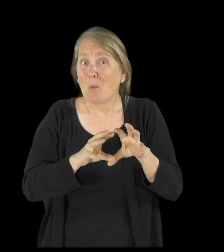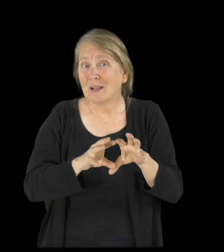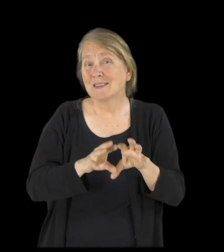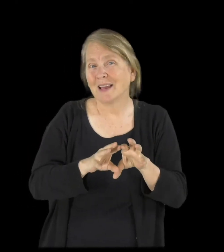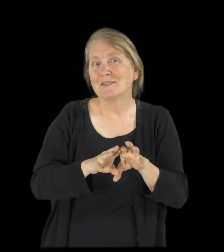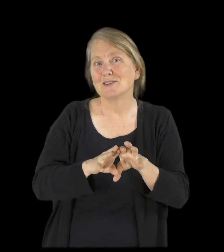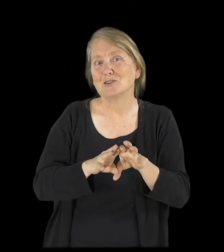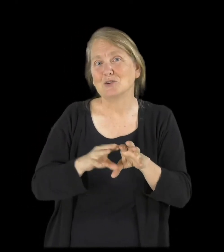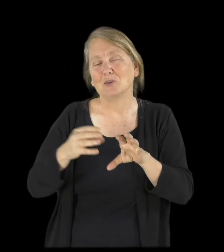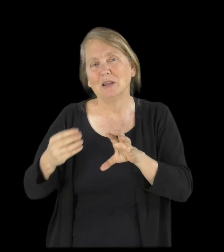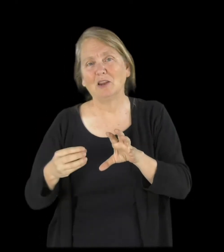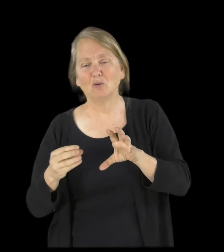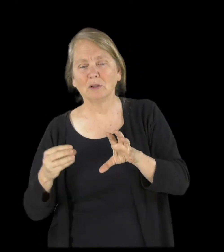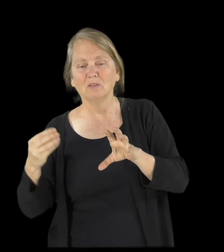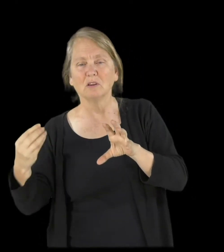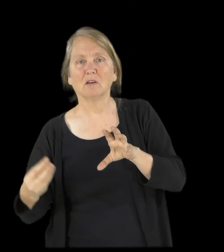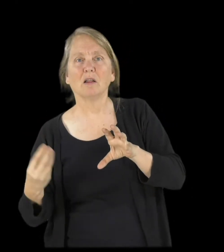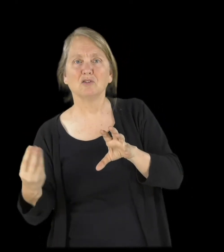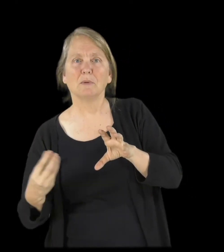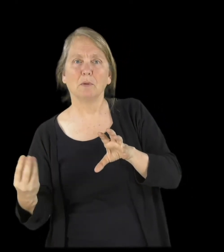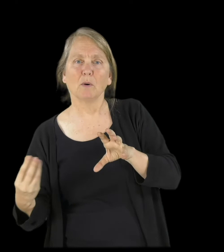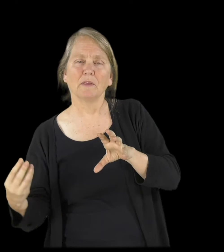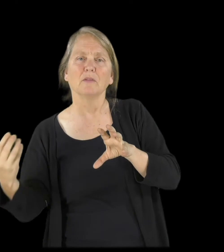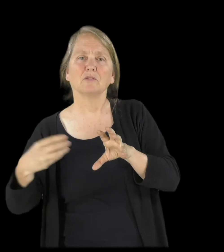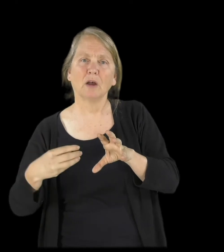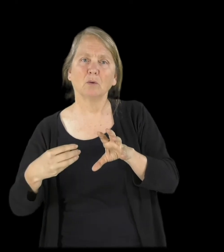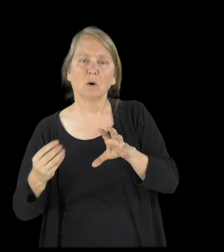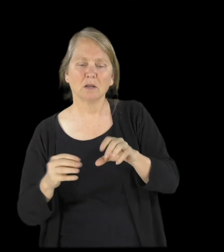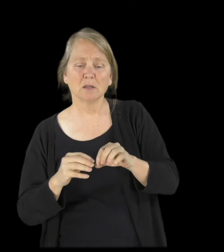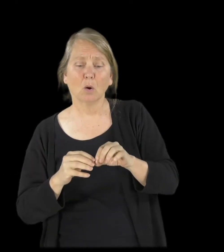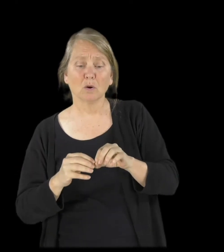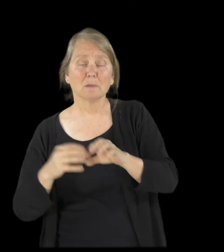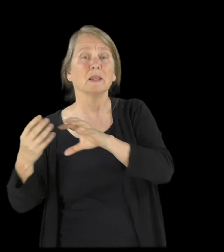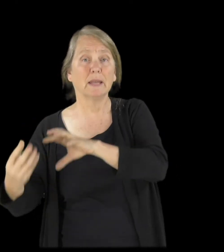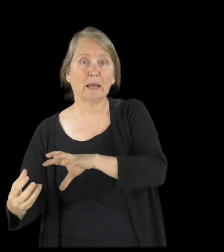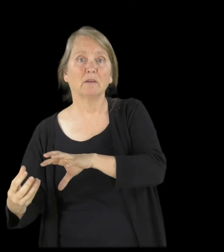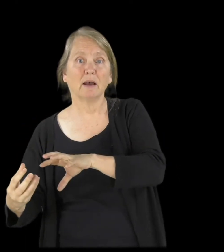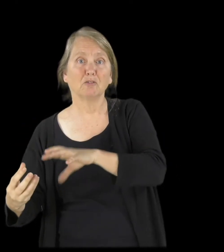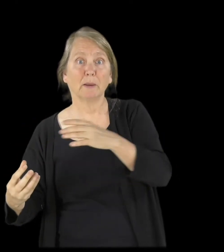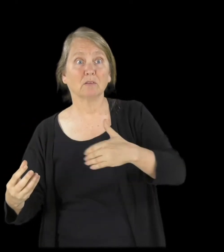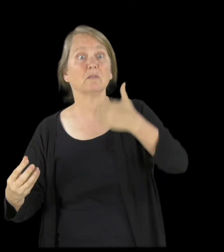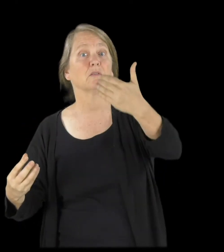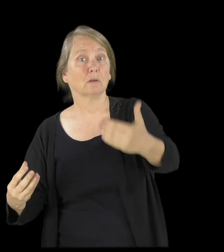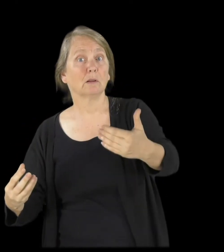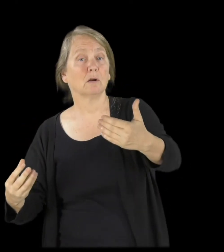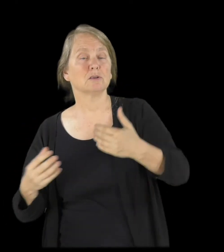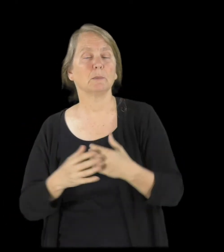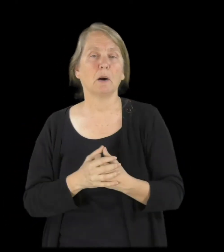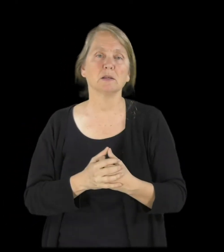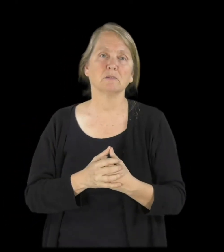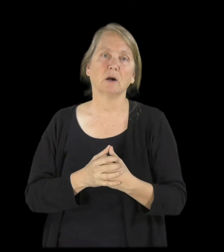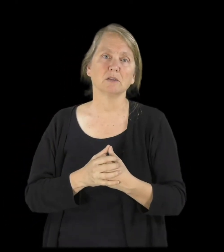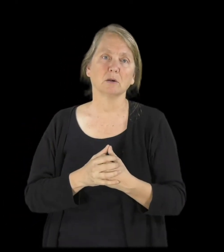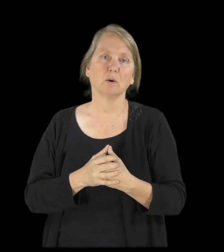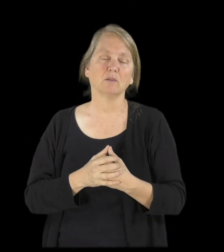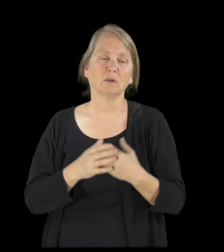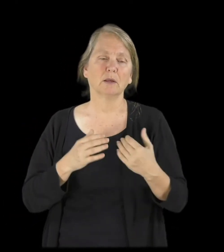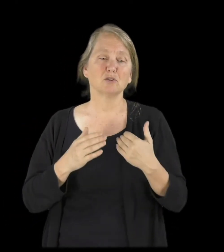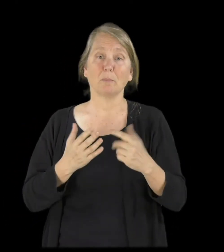side of this issue. You needed to at least acknowledge maybe what the other side was, or some of the negative aspects of this largely positive consequence. So